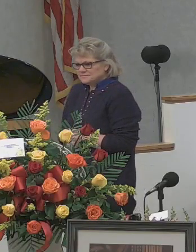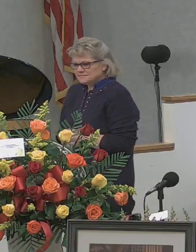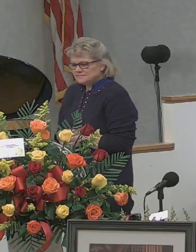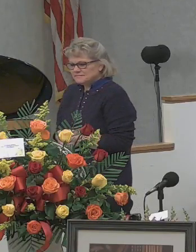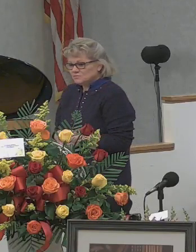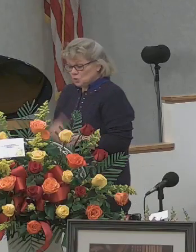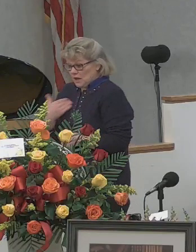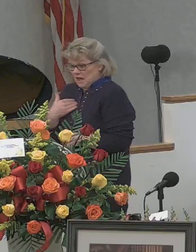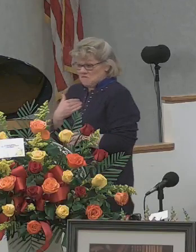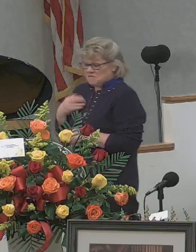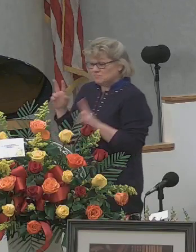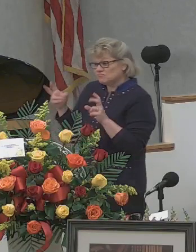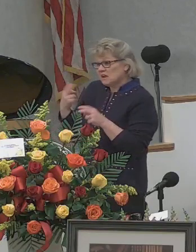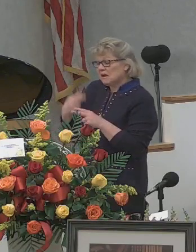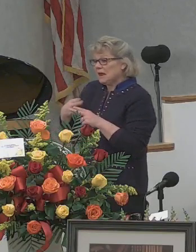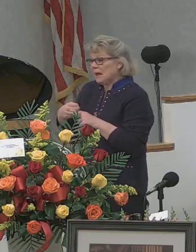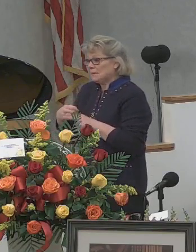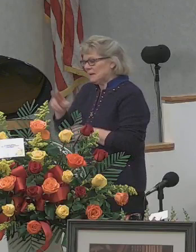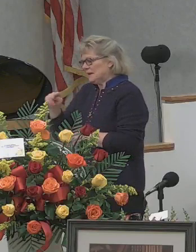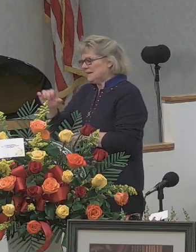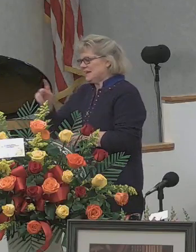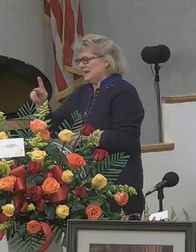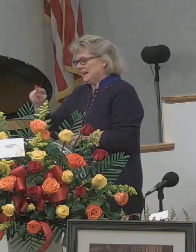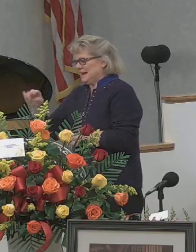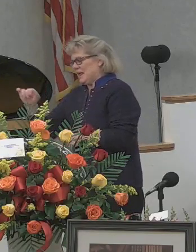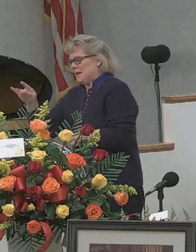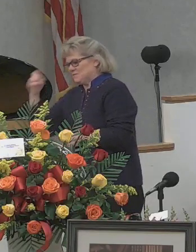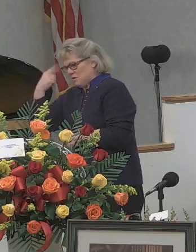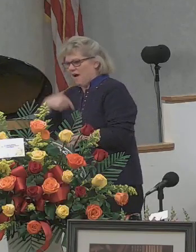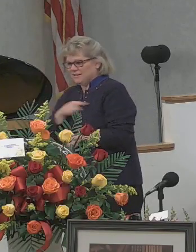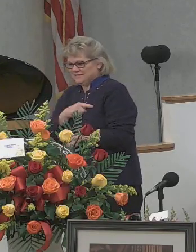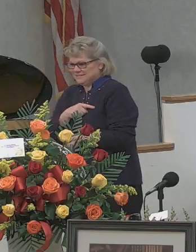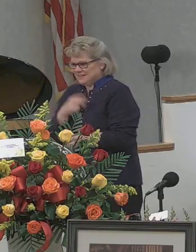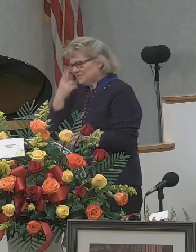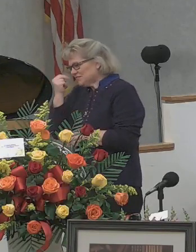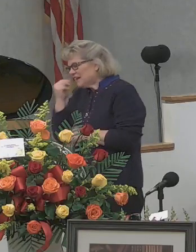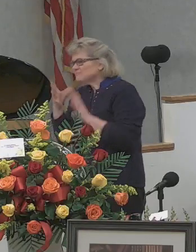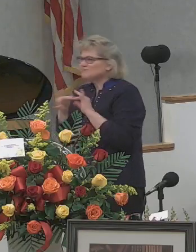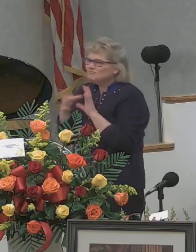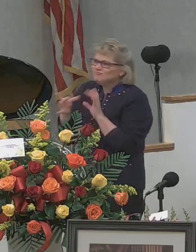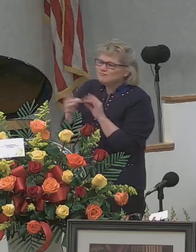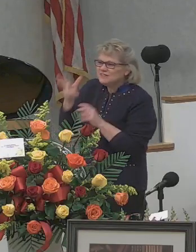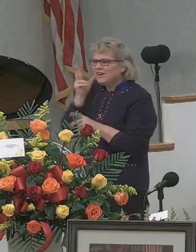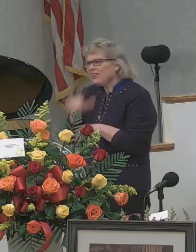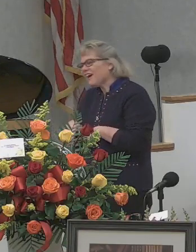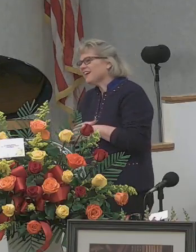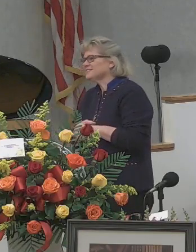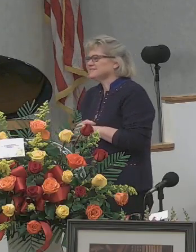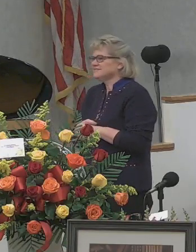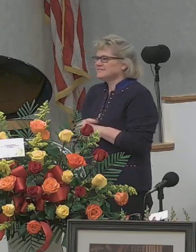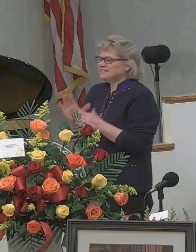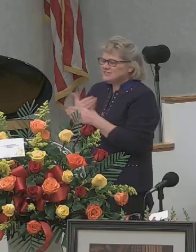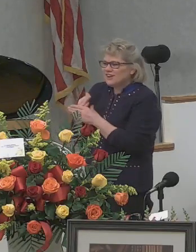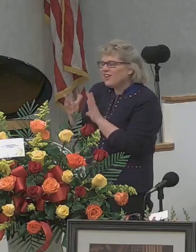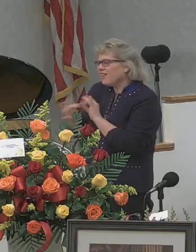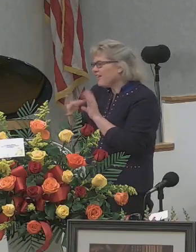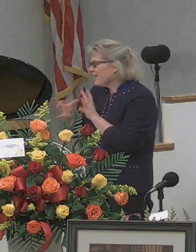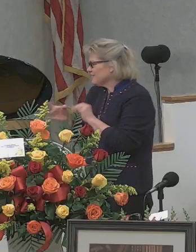If you had a nickname for us, we'd hear it. If it was some sort of funny memory, we'd hear about that too.